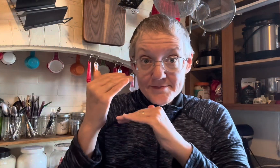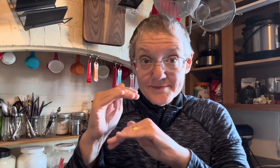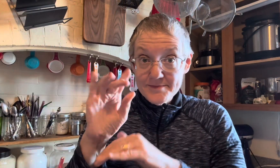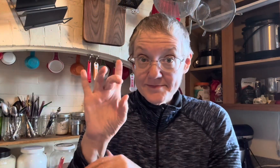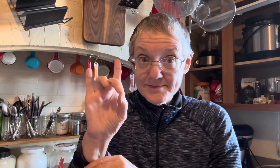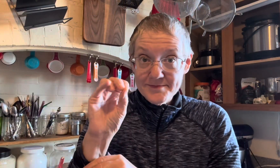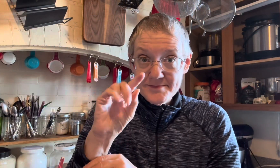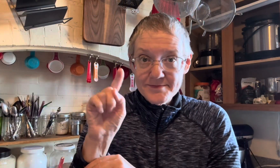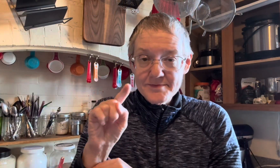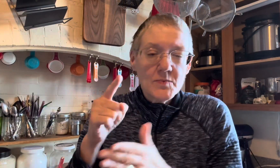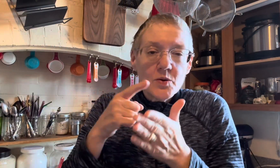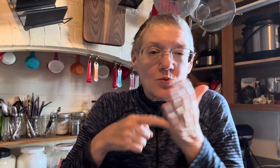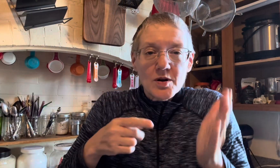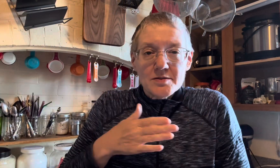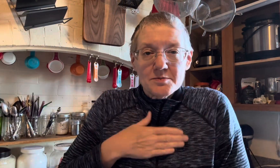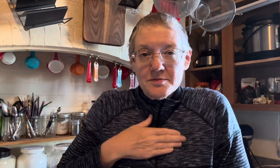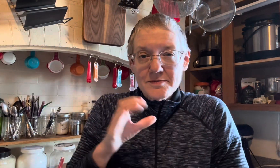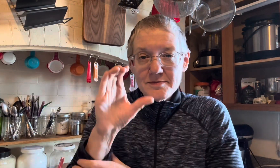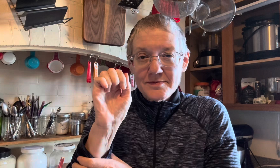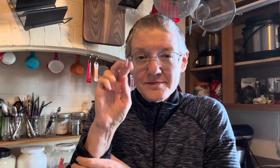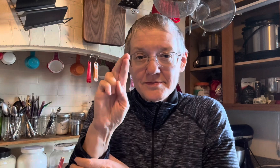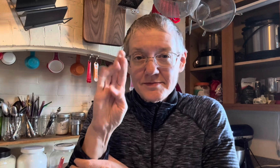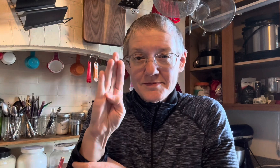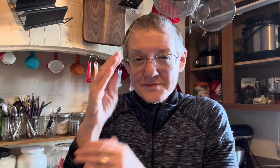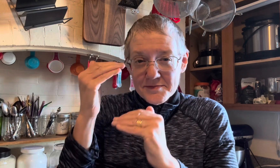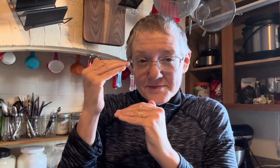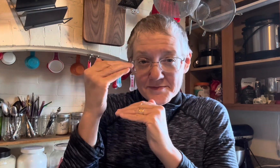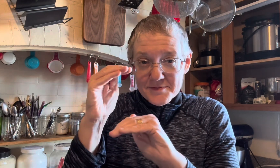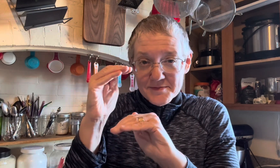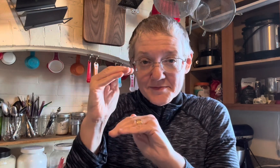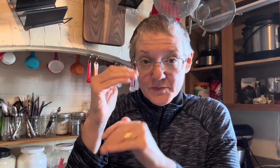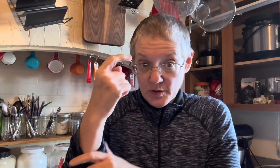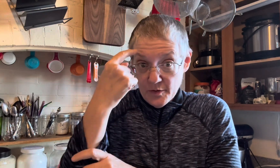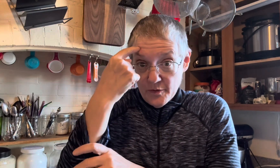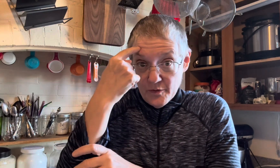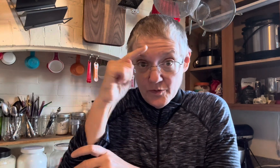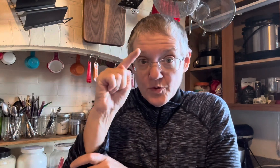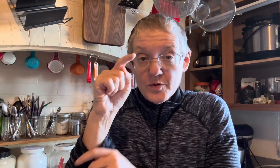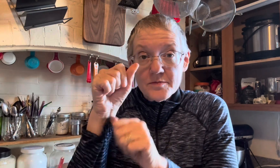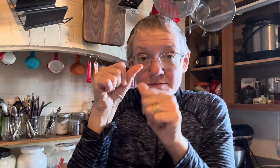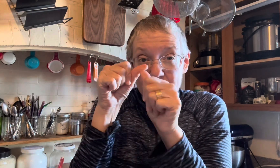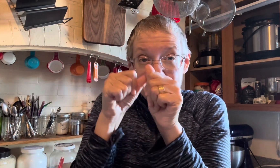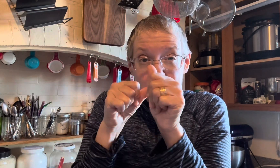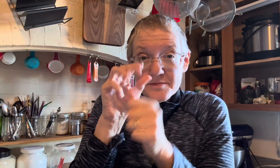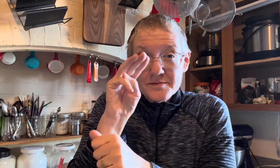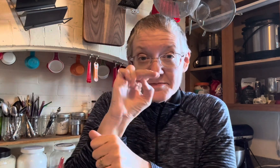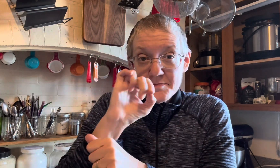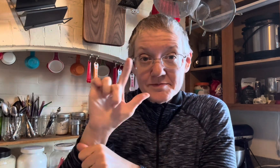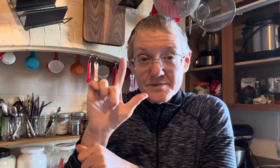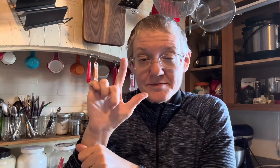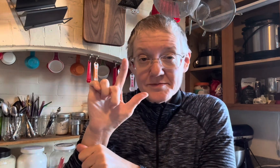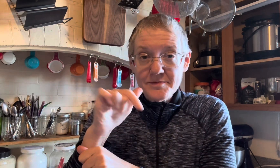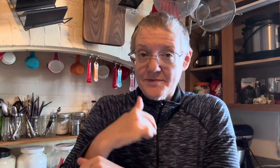Now, if I limit my meat to 8 ounces, what are my net carb limits? So for each